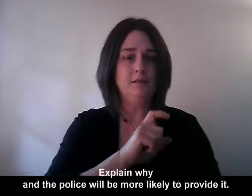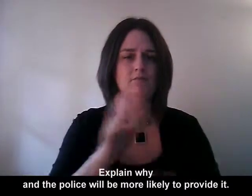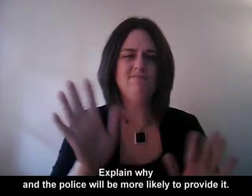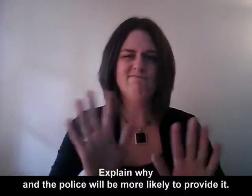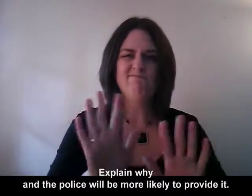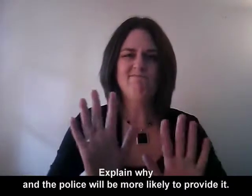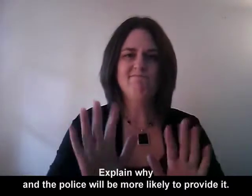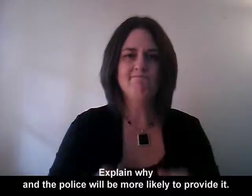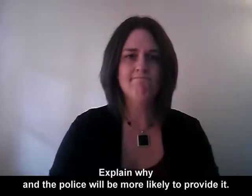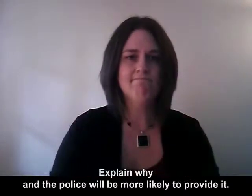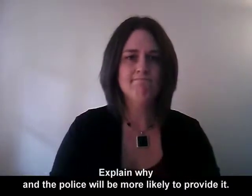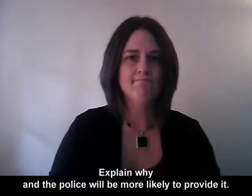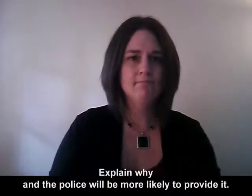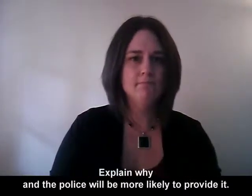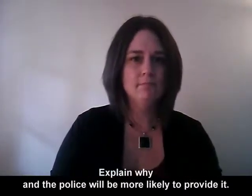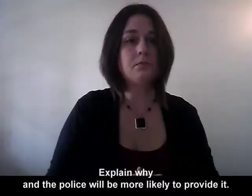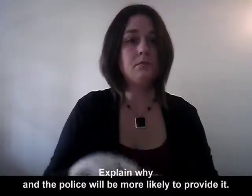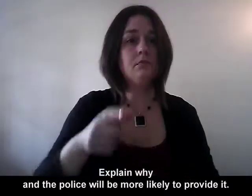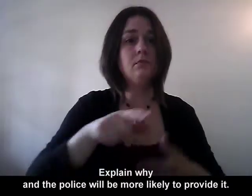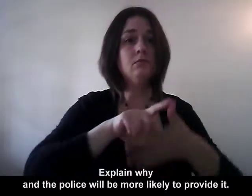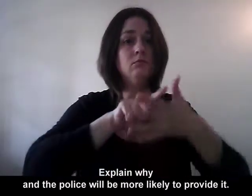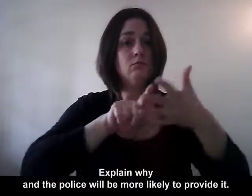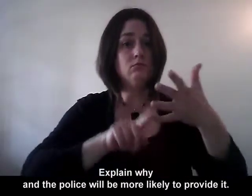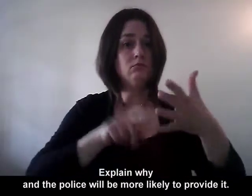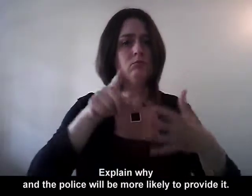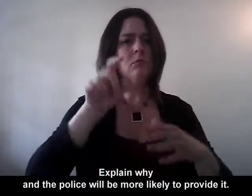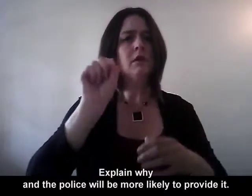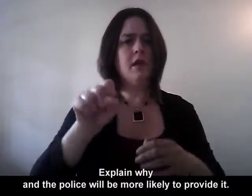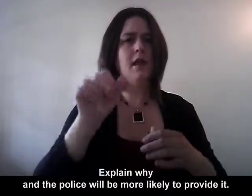Explain why, and the police will be more likely to provide it.